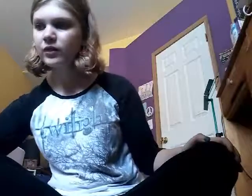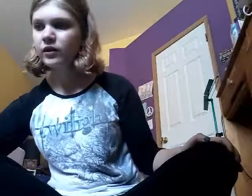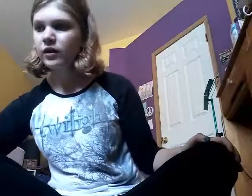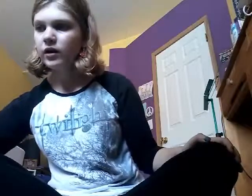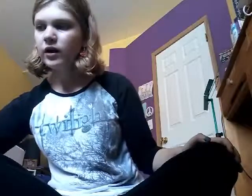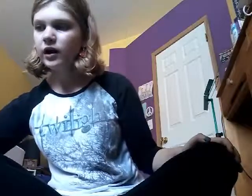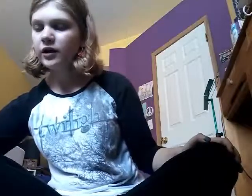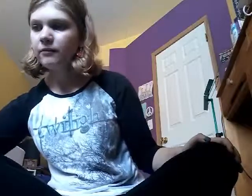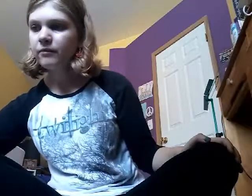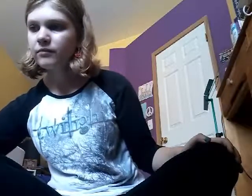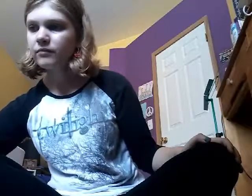Um,